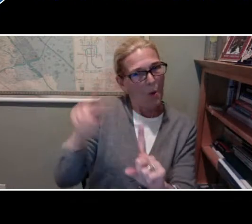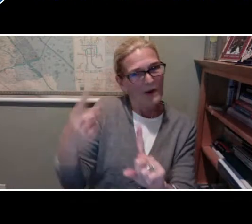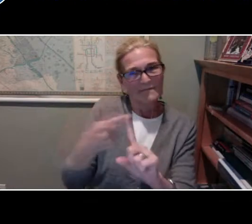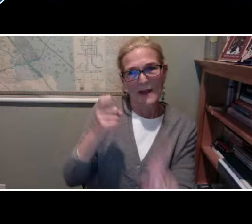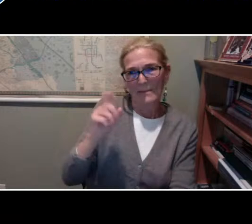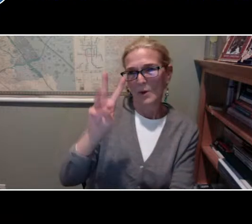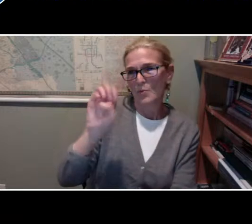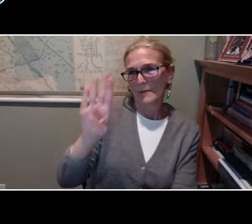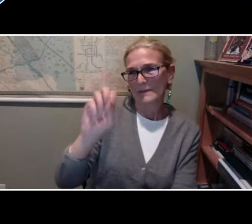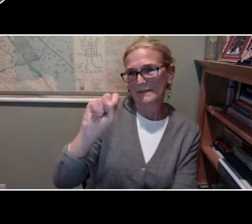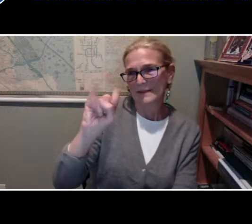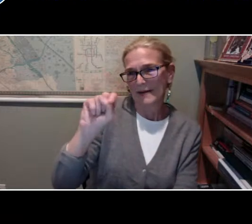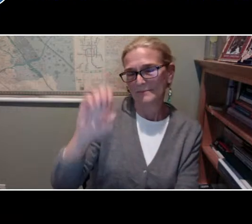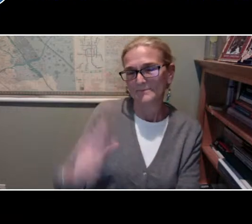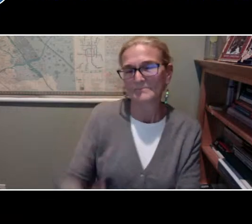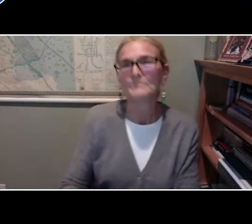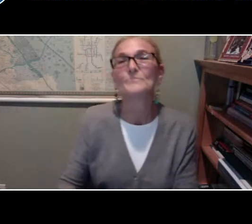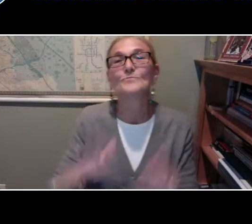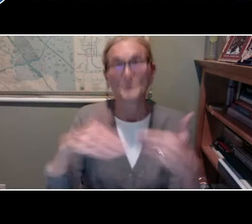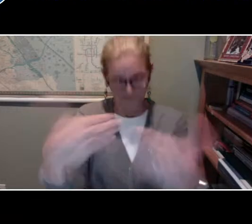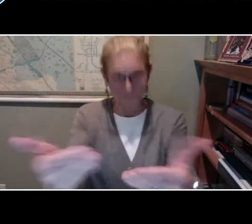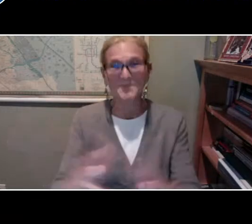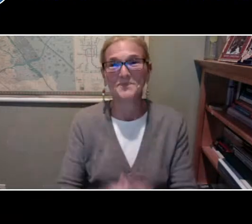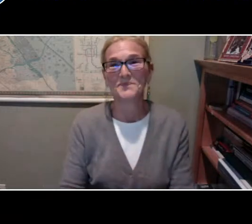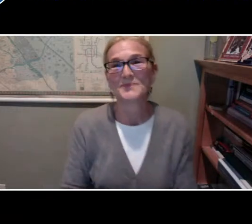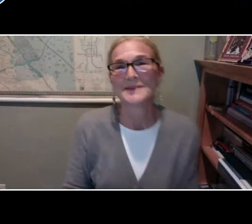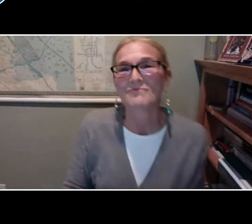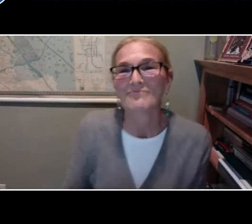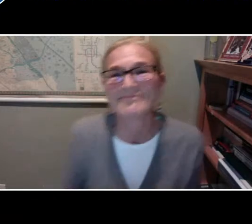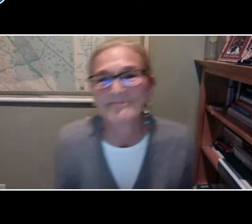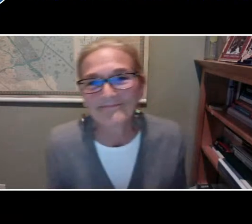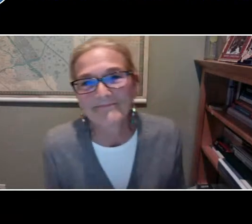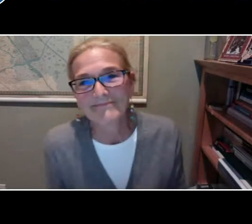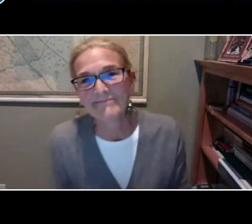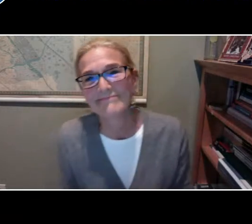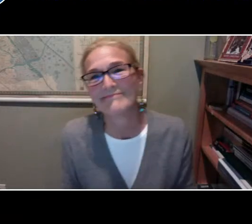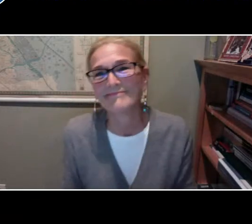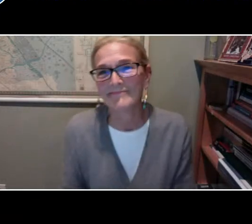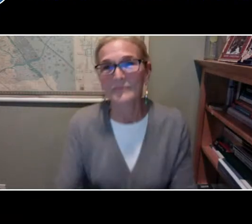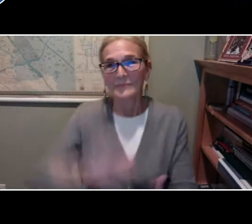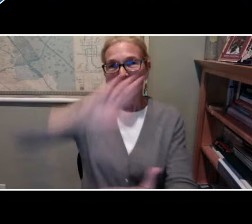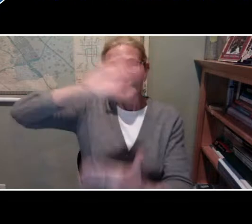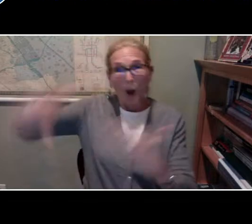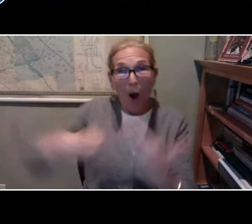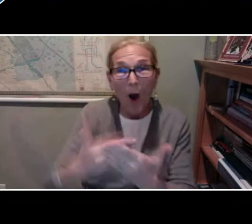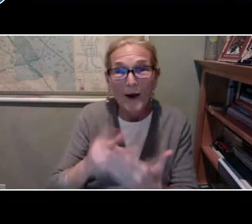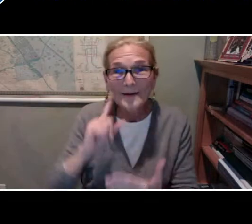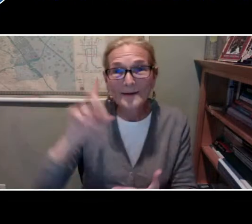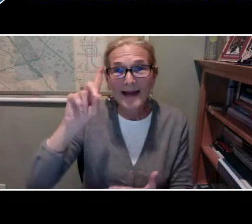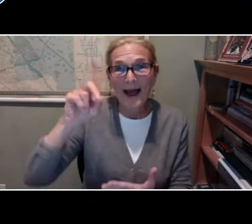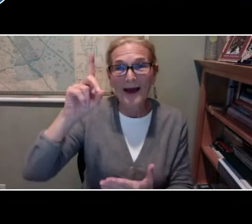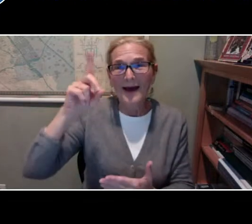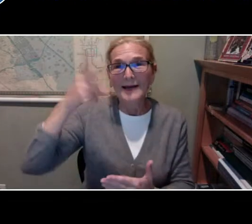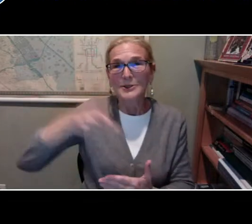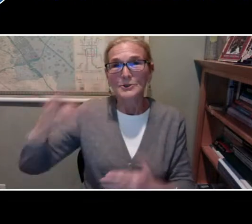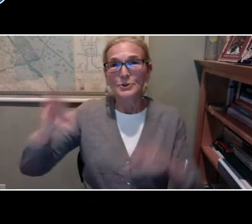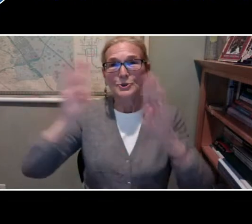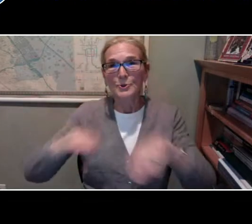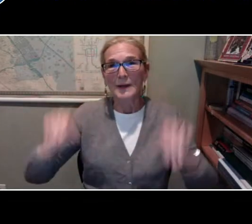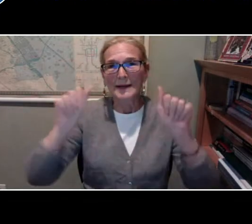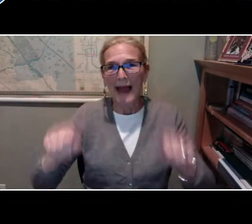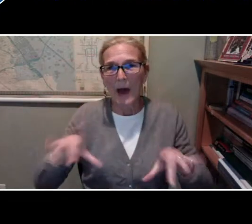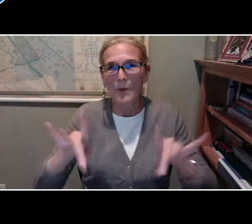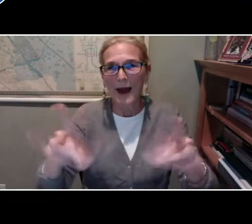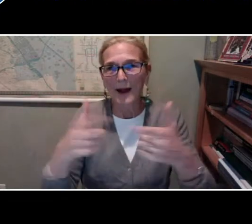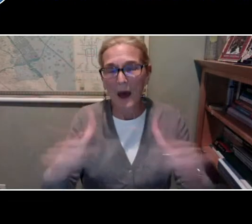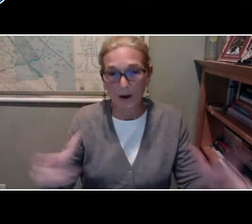the website, and really all the texts that I'm referencing is from the organization's websites.